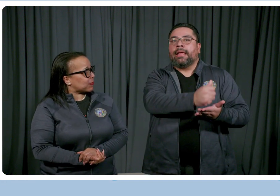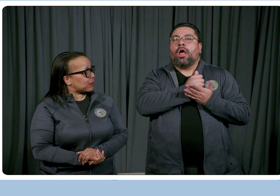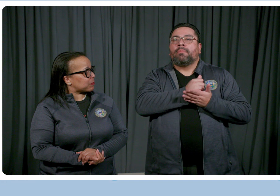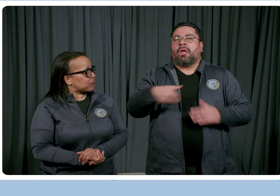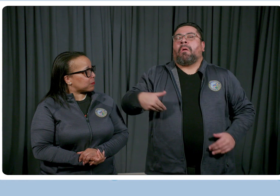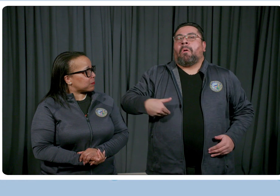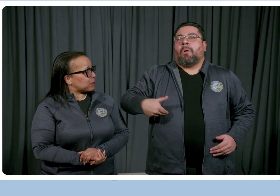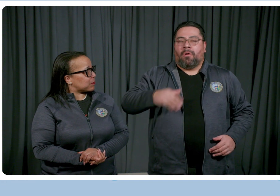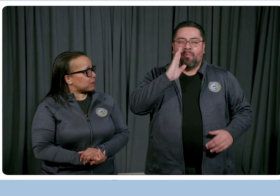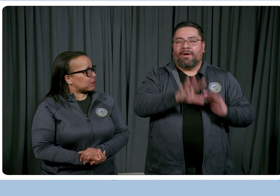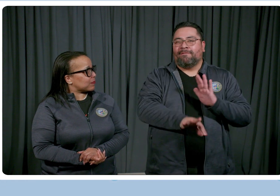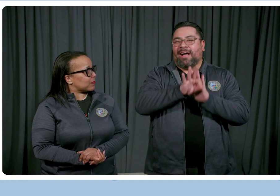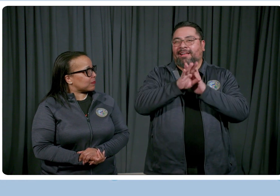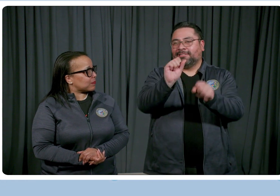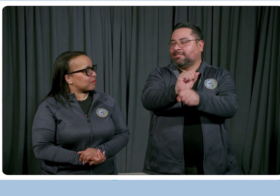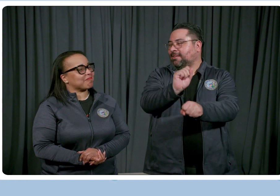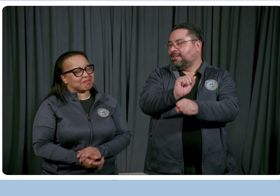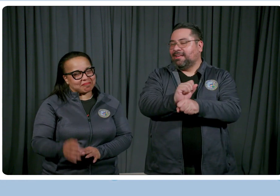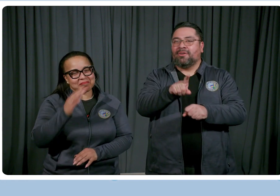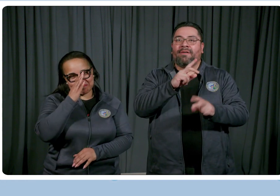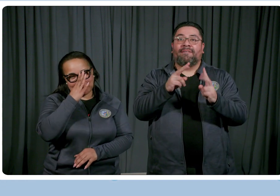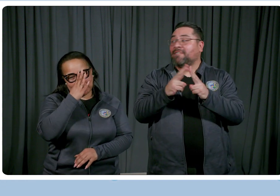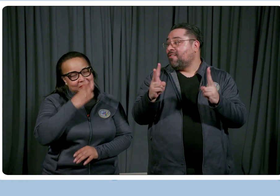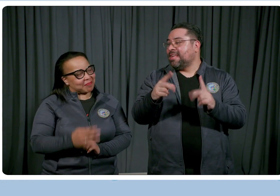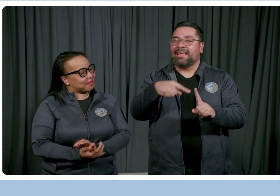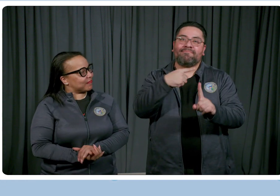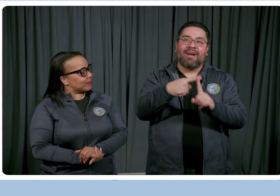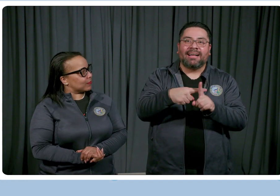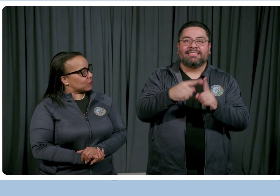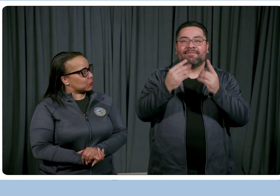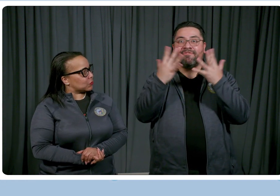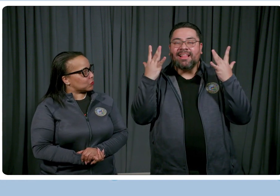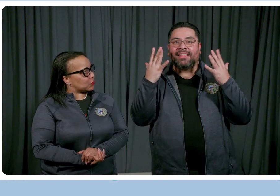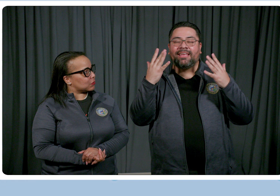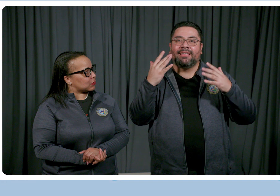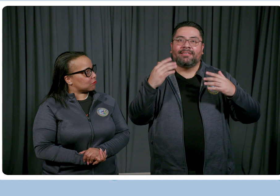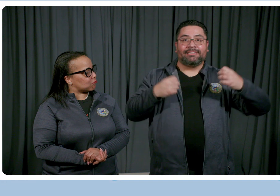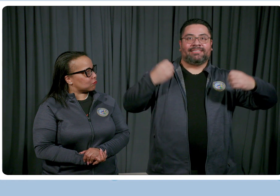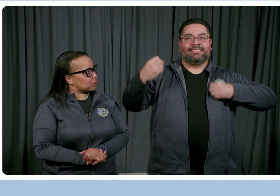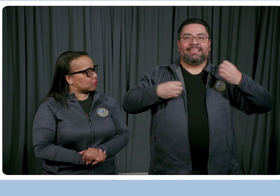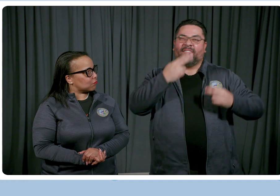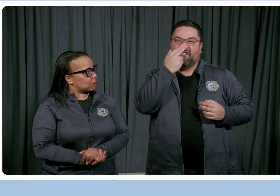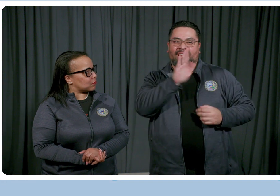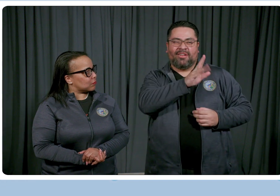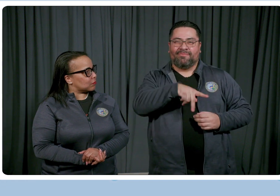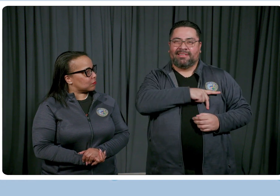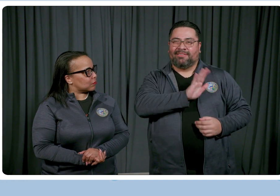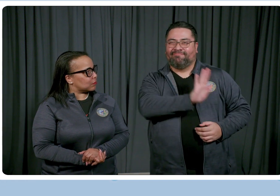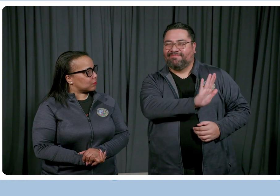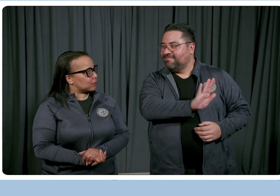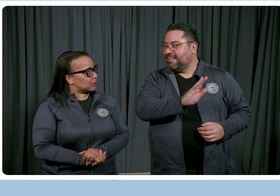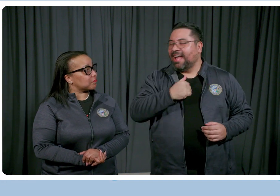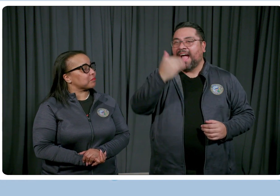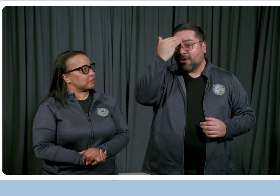something that helped me know that she was going to find something. It's a very positive, friendly, upbeat, funny personality,